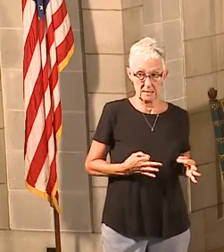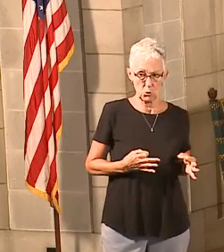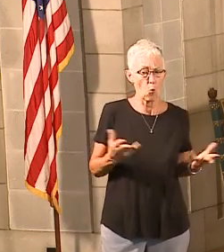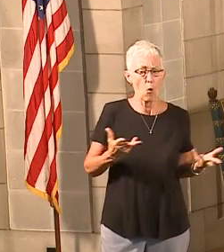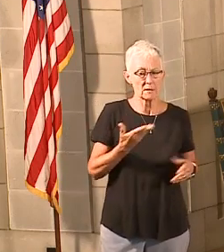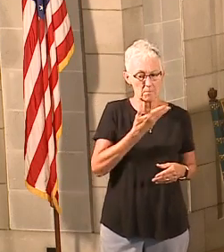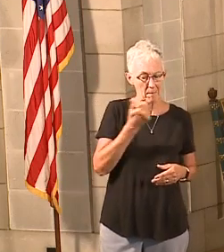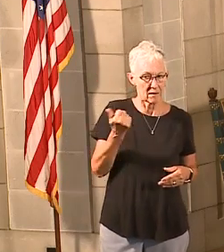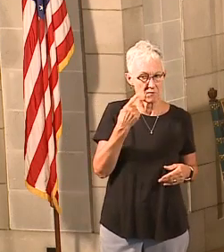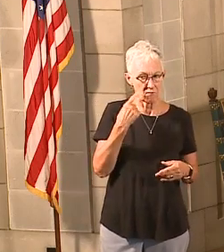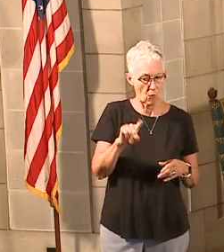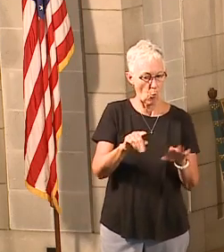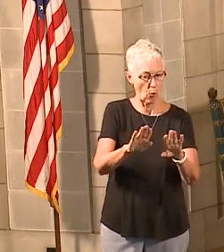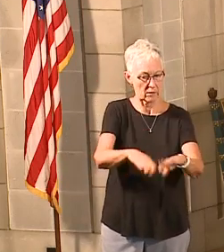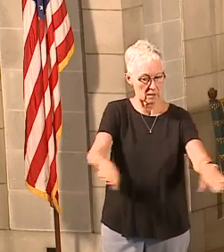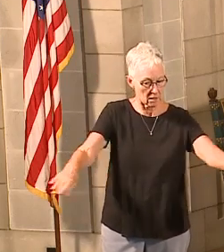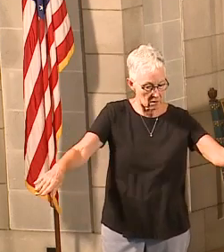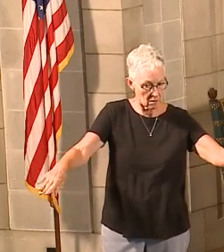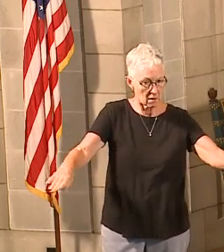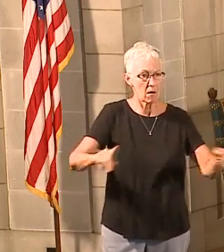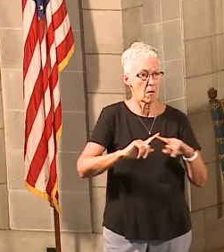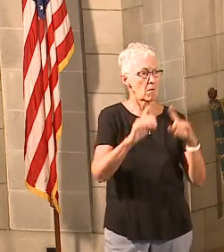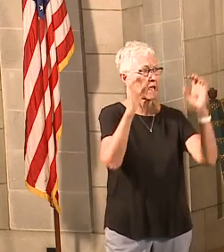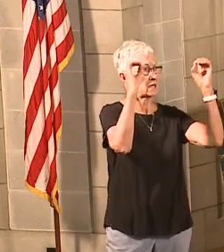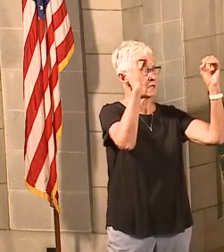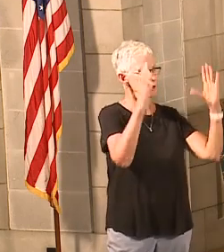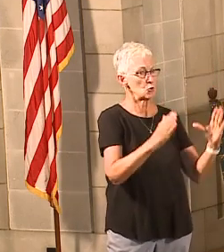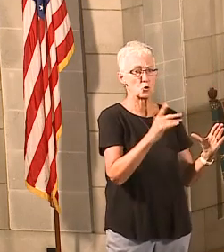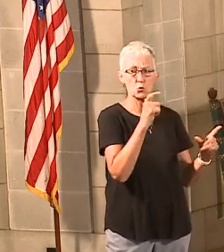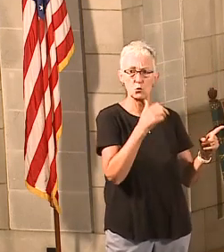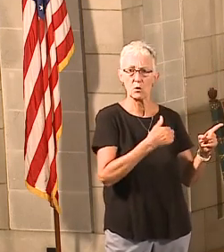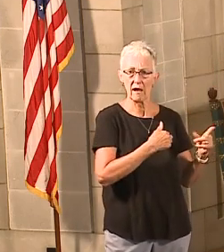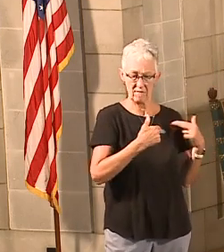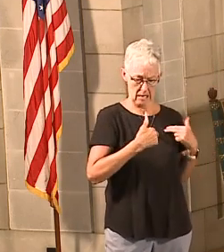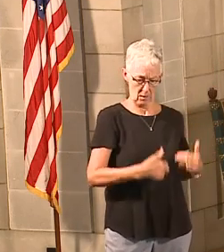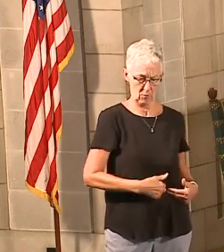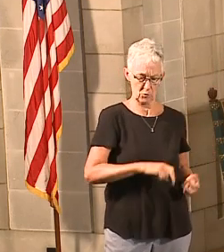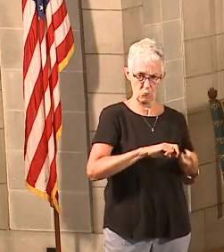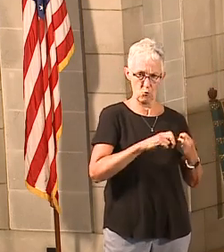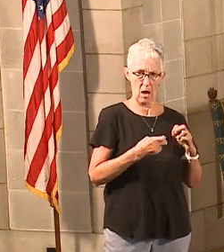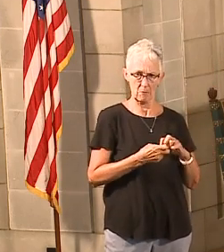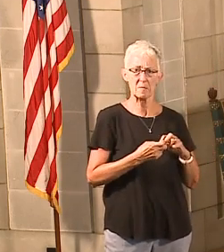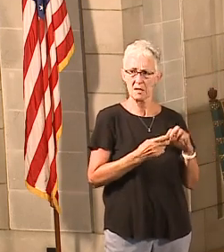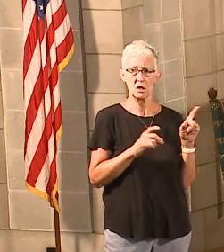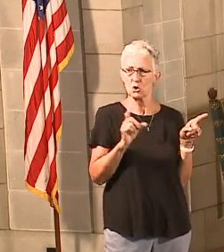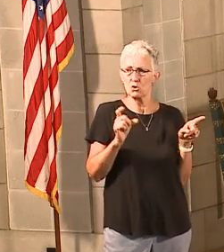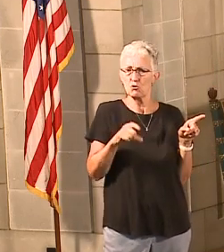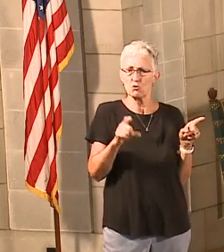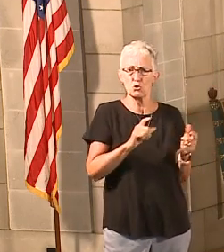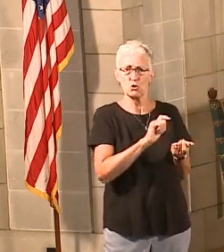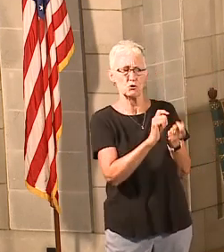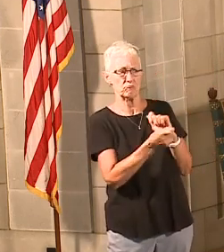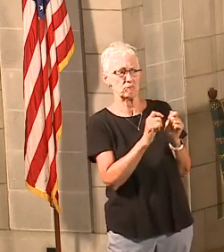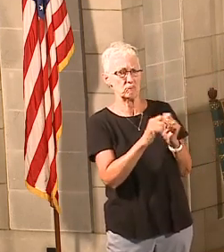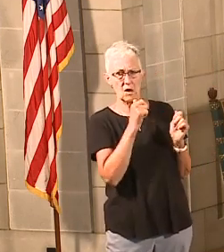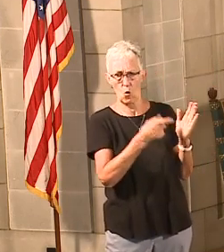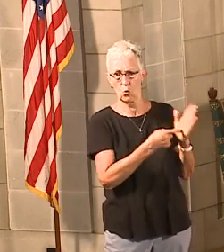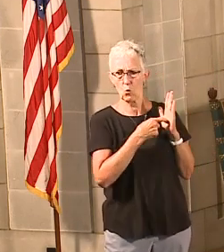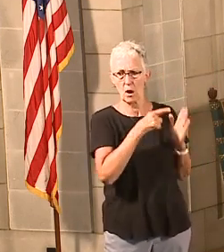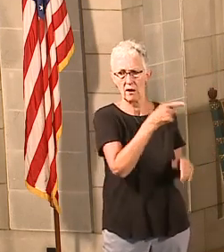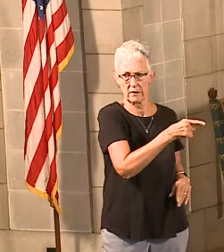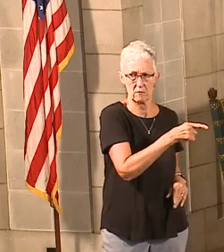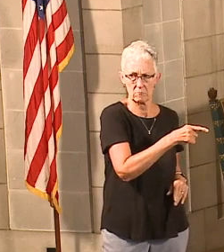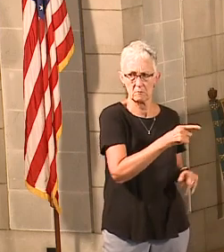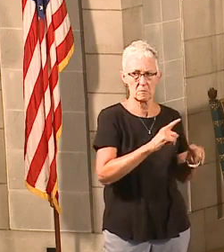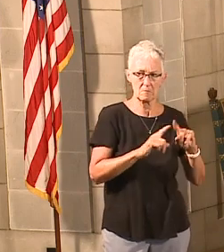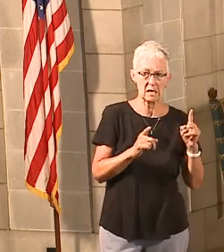may have additional health issues. So look, there are kids, not all of them, but there are kids who will learn